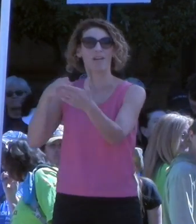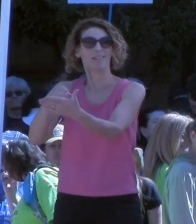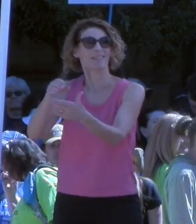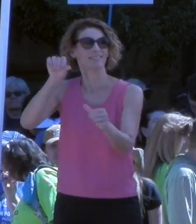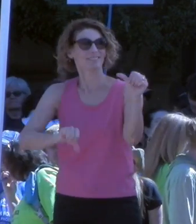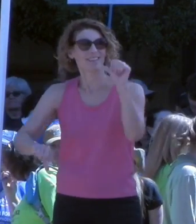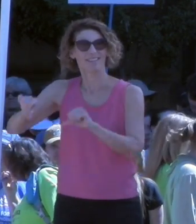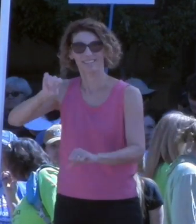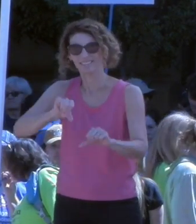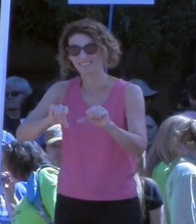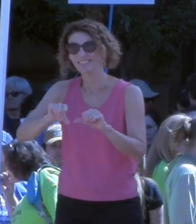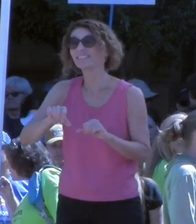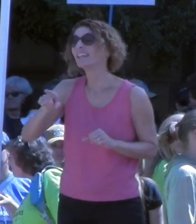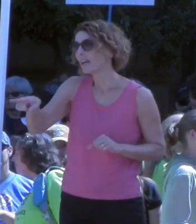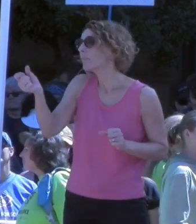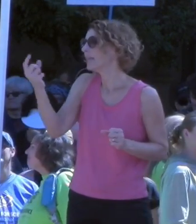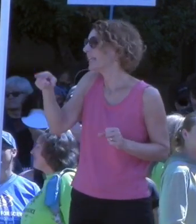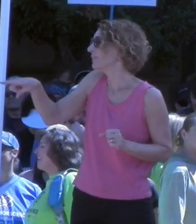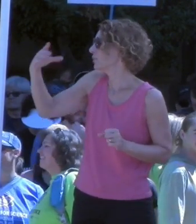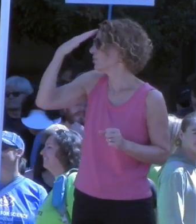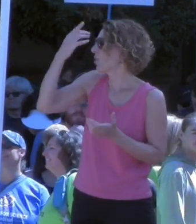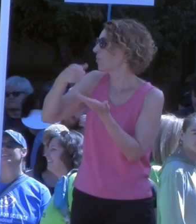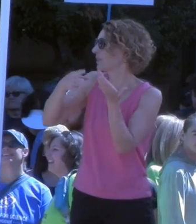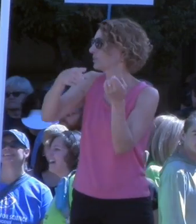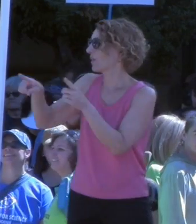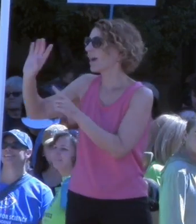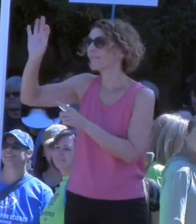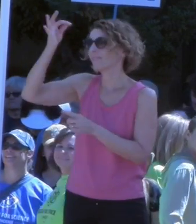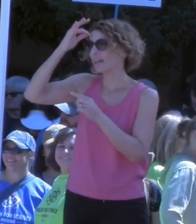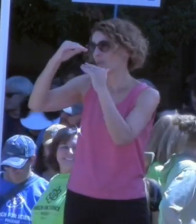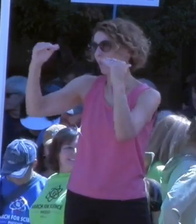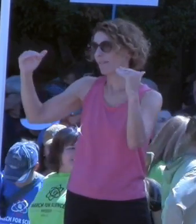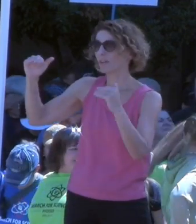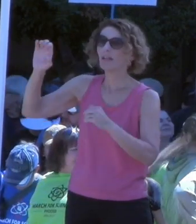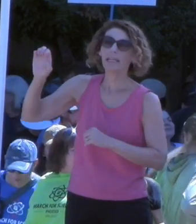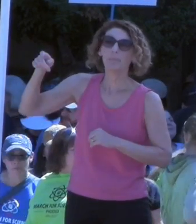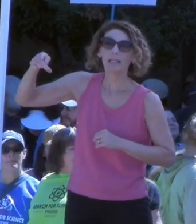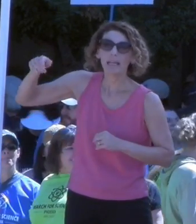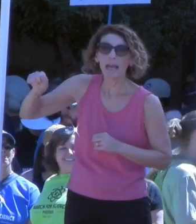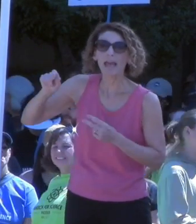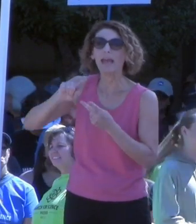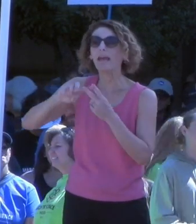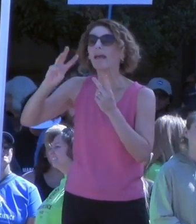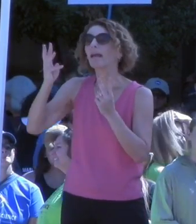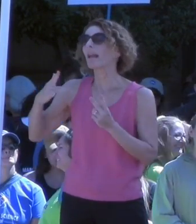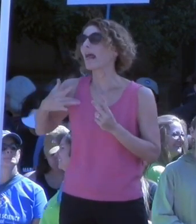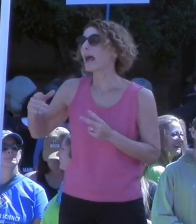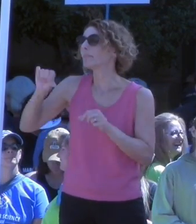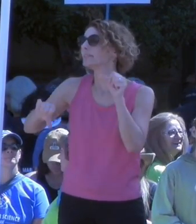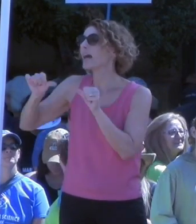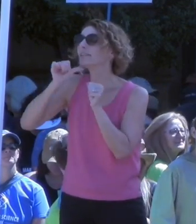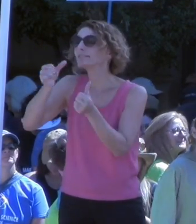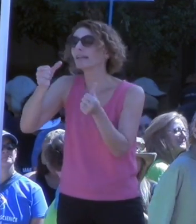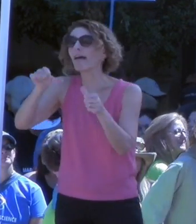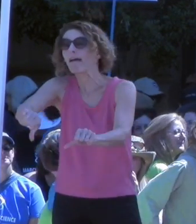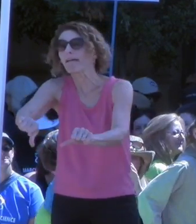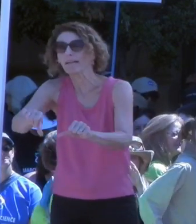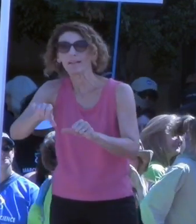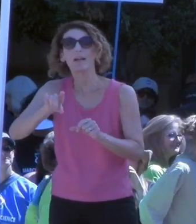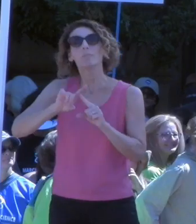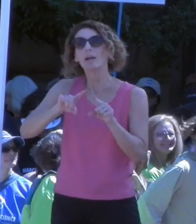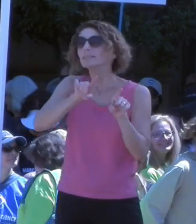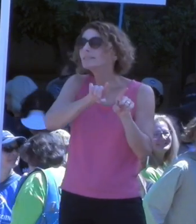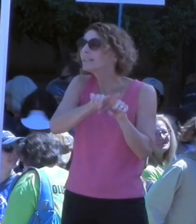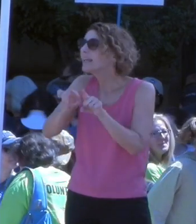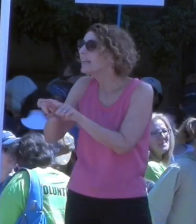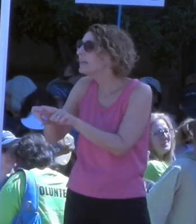Now, we all know what's happening at the federal level with the EPA and climate science denial. Well, the same thing has been